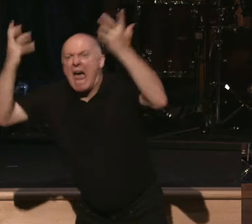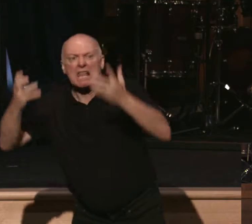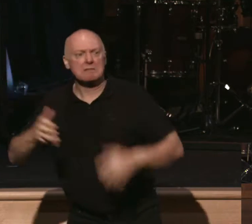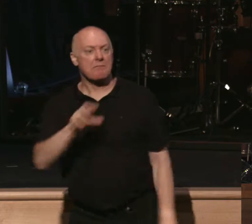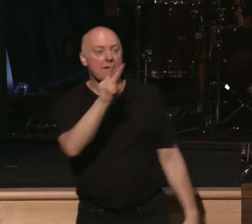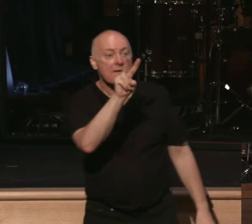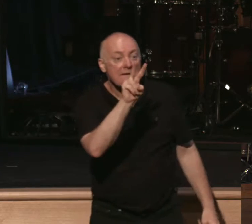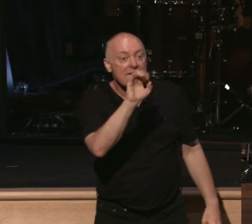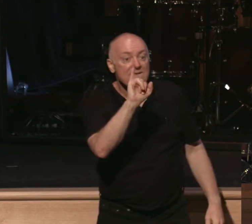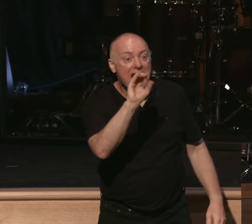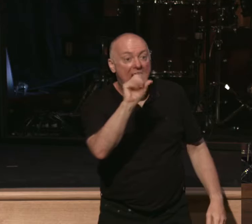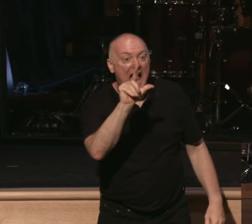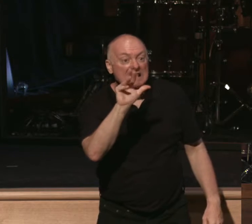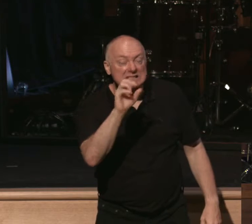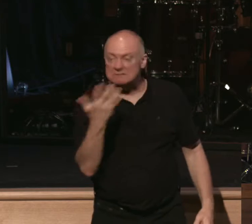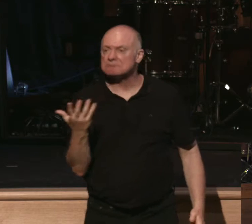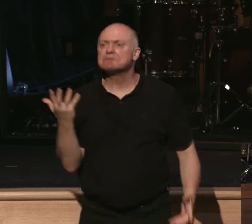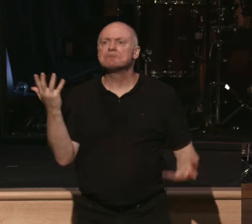violence,